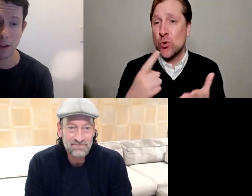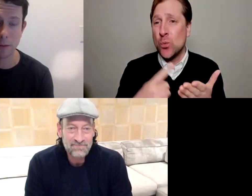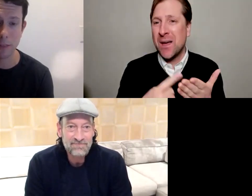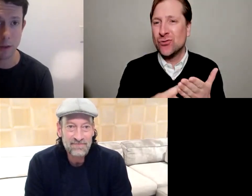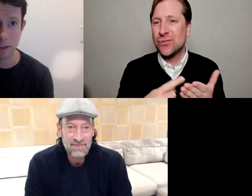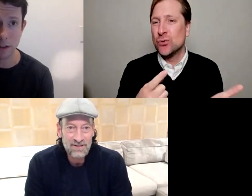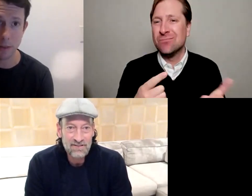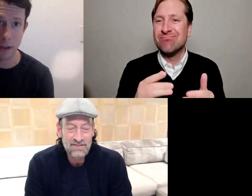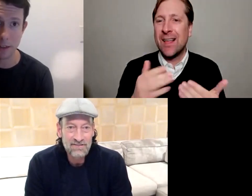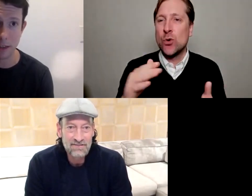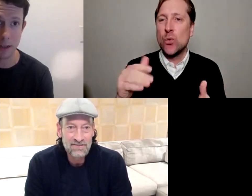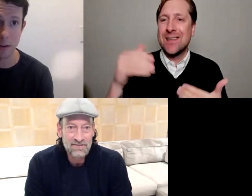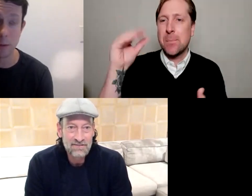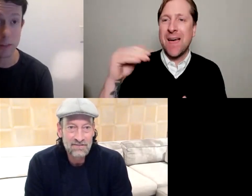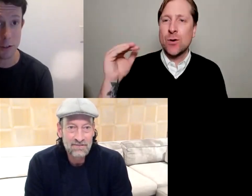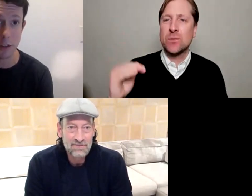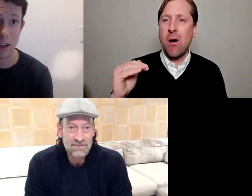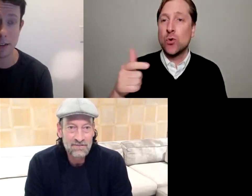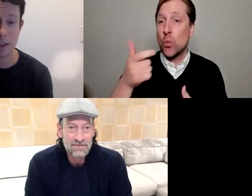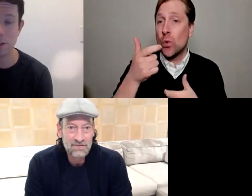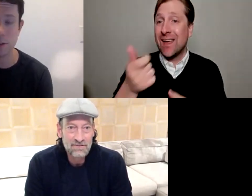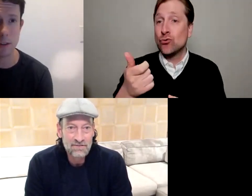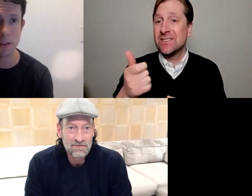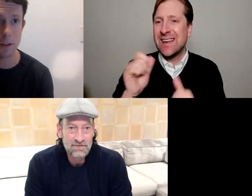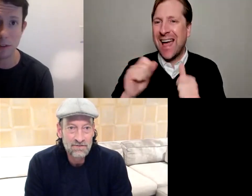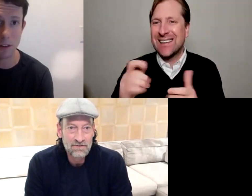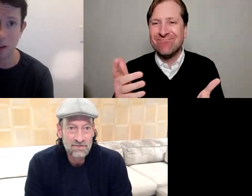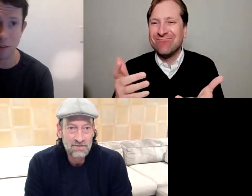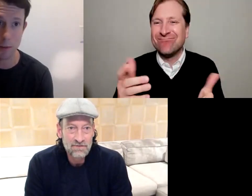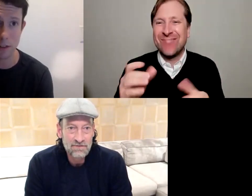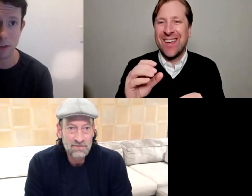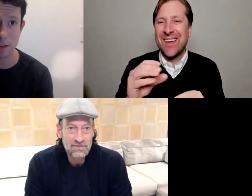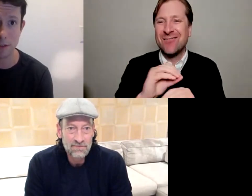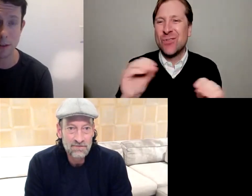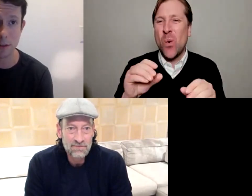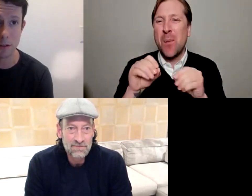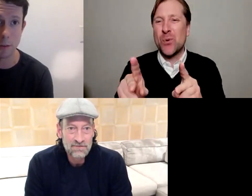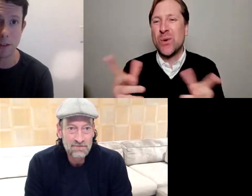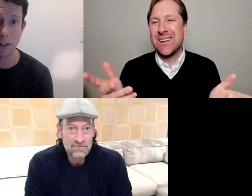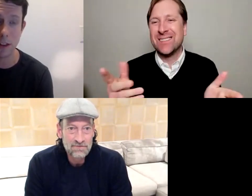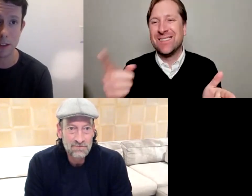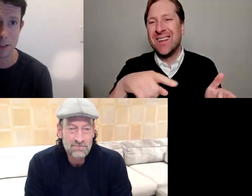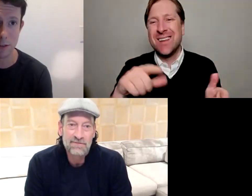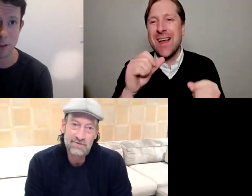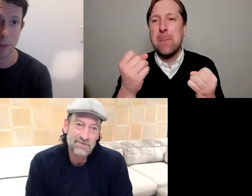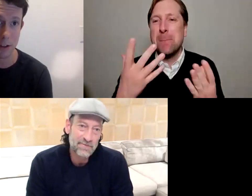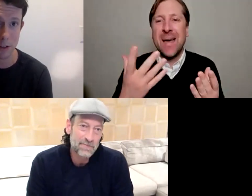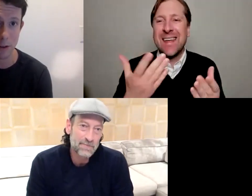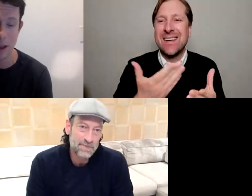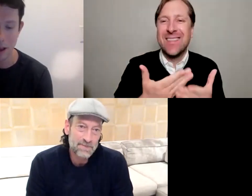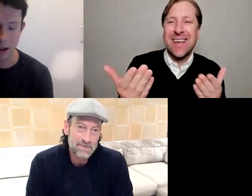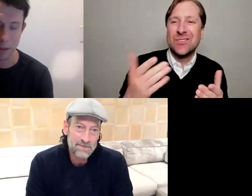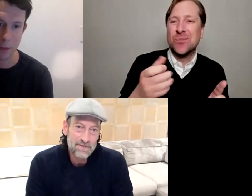how, you know, as a young man, as a kid who was interested in acting, there wasn't a lot of representation for you. There wasn't a lot of things you could grab